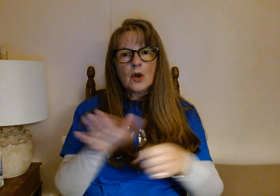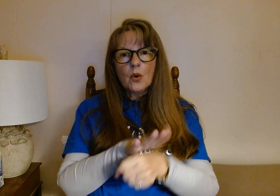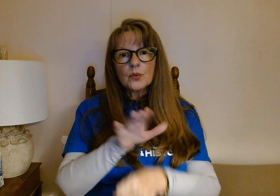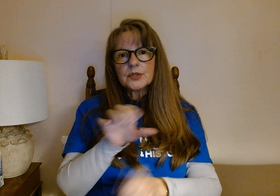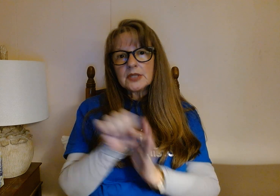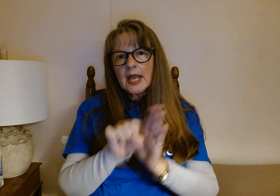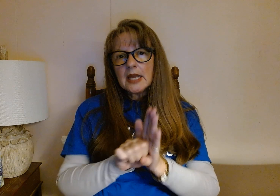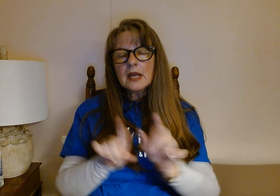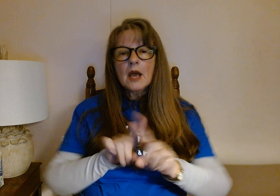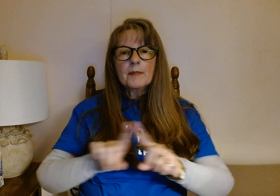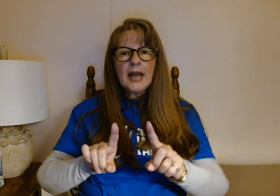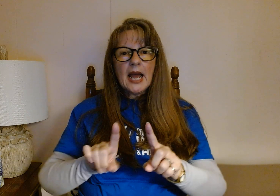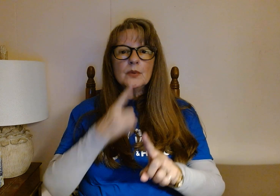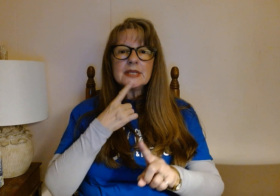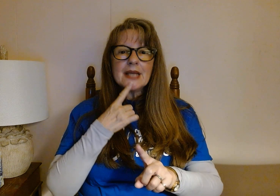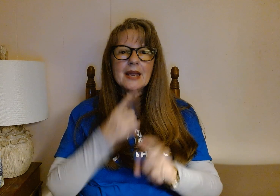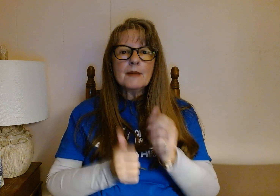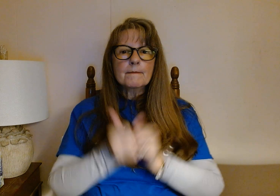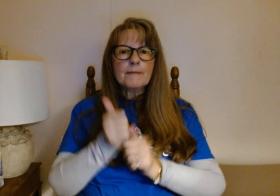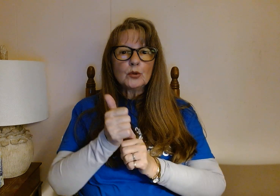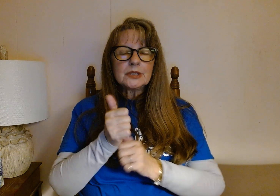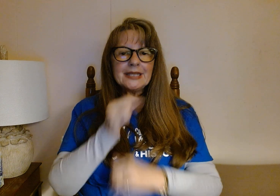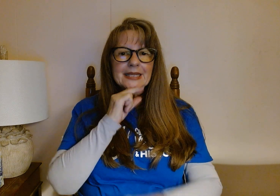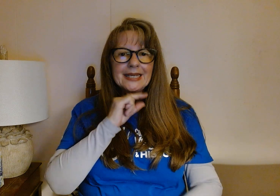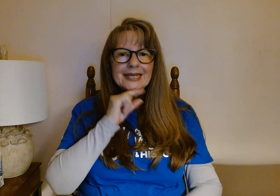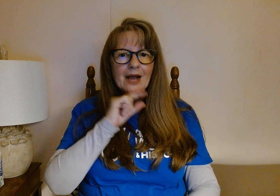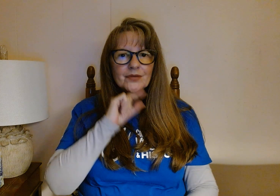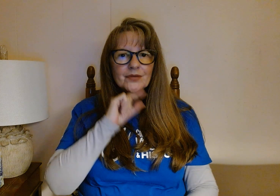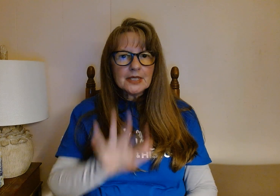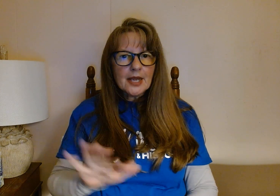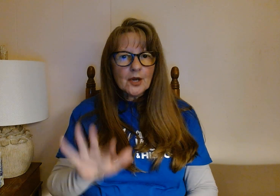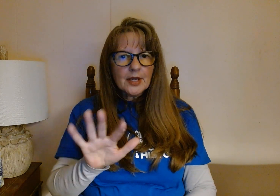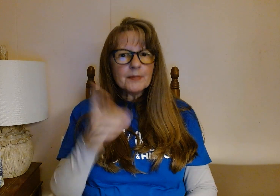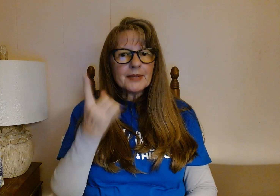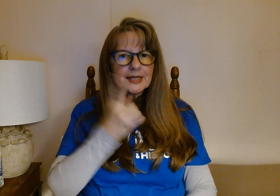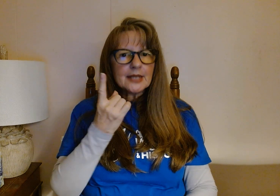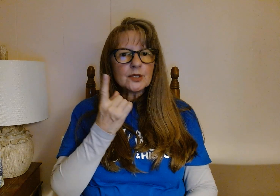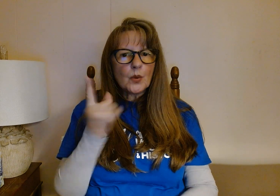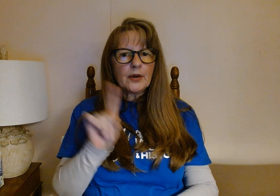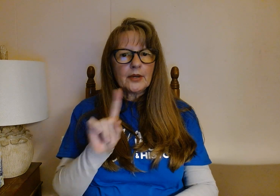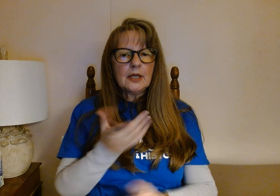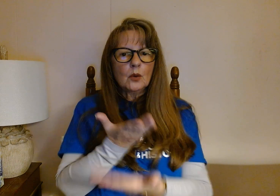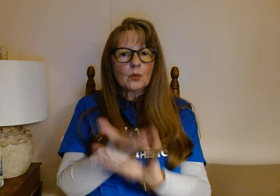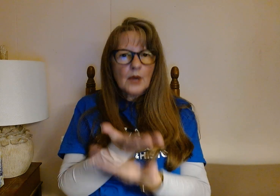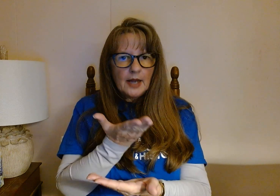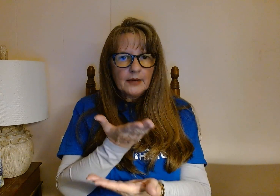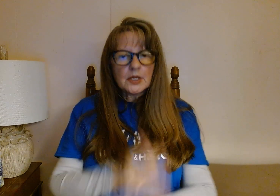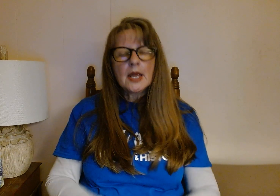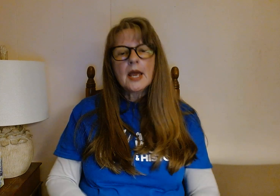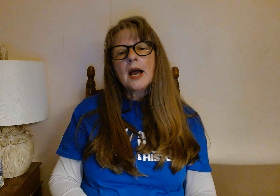whole state, but I would say mostly in the Galveston area, because that's where he arrived.